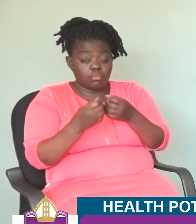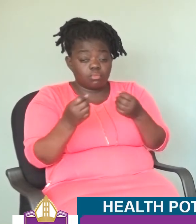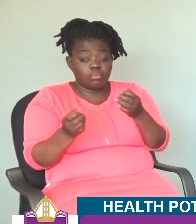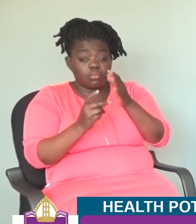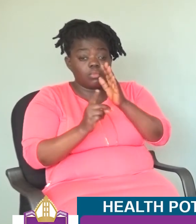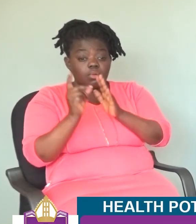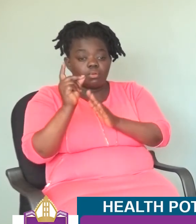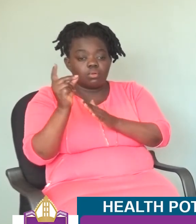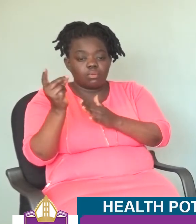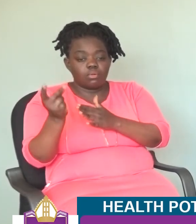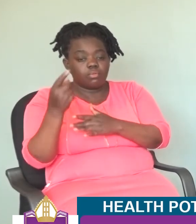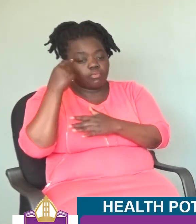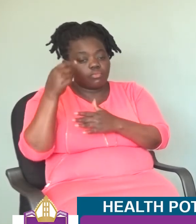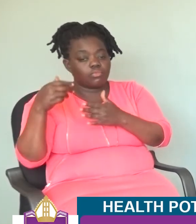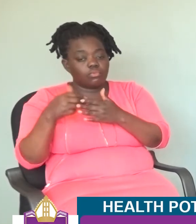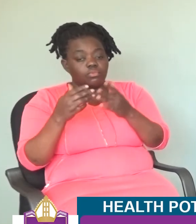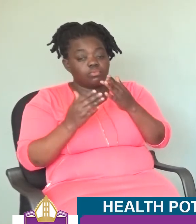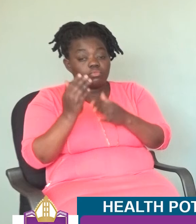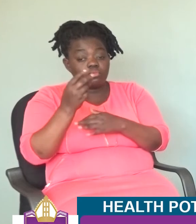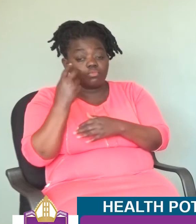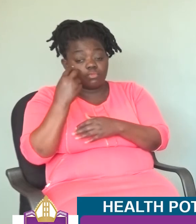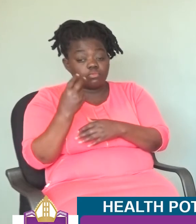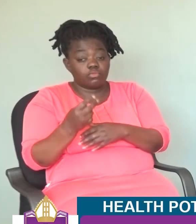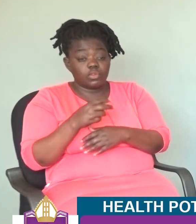development for the child comes through vision. Yes.